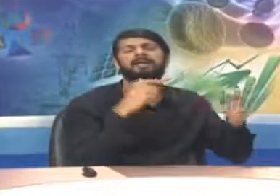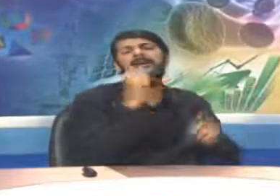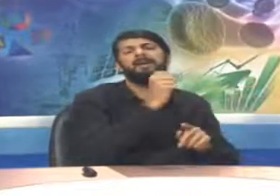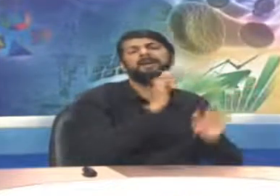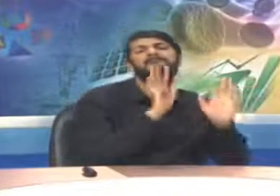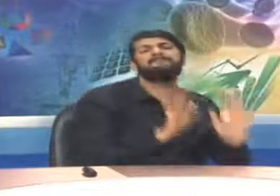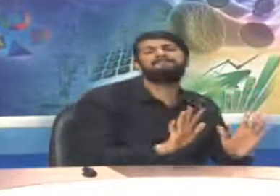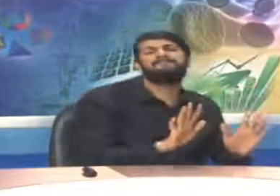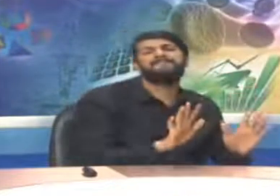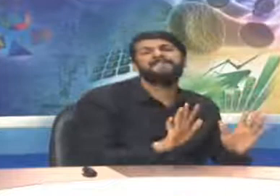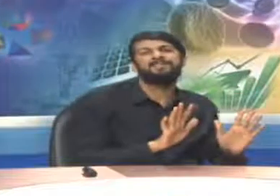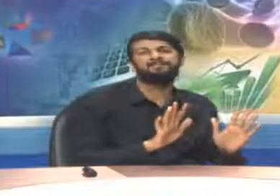It is a wrong.